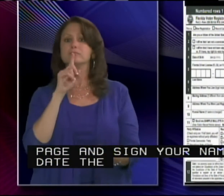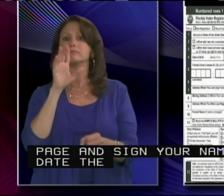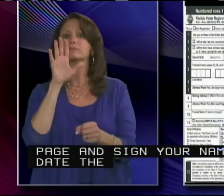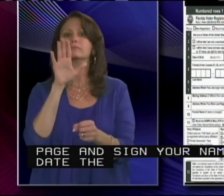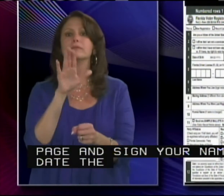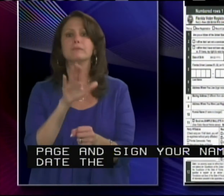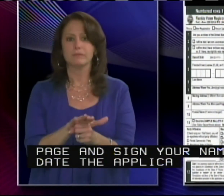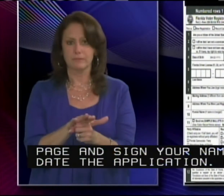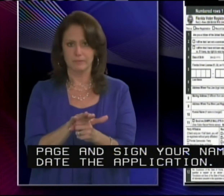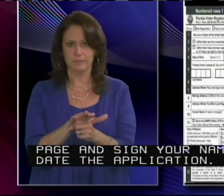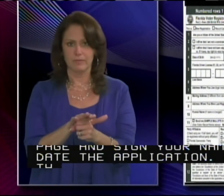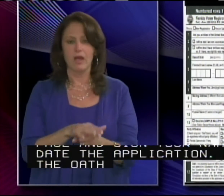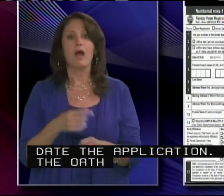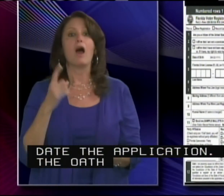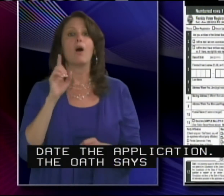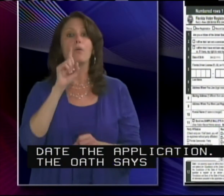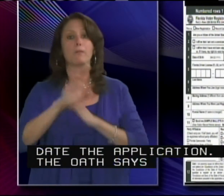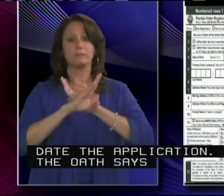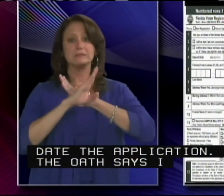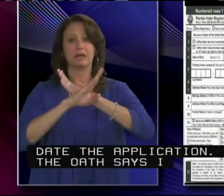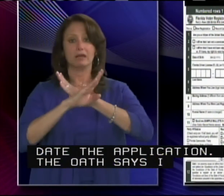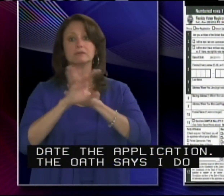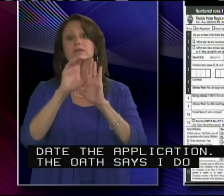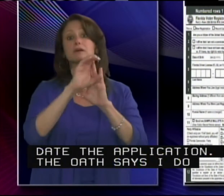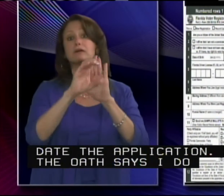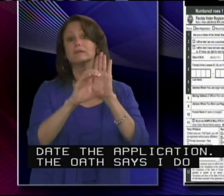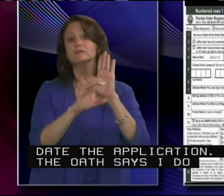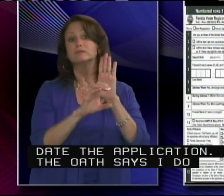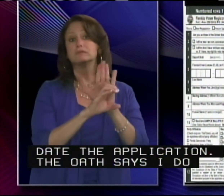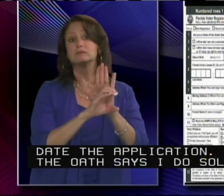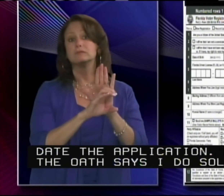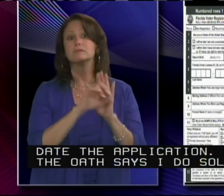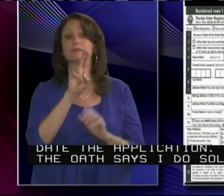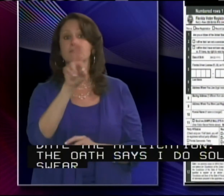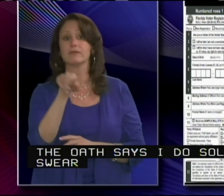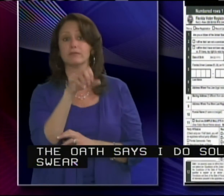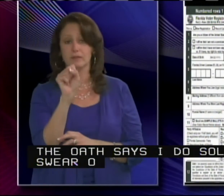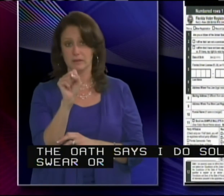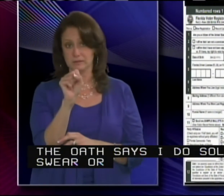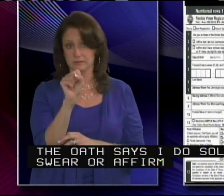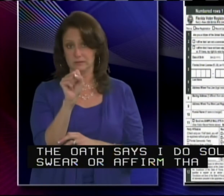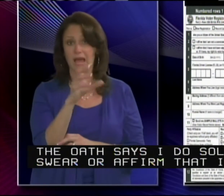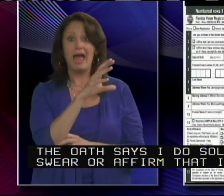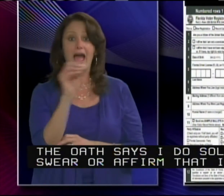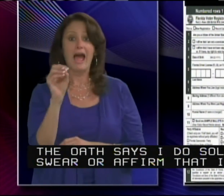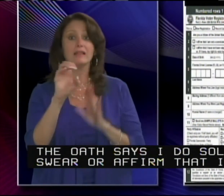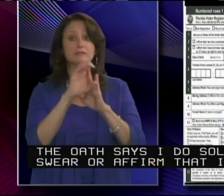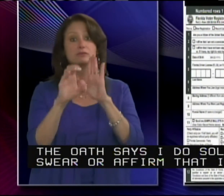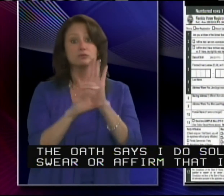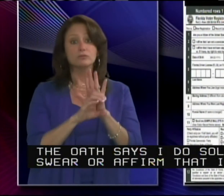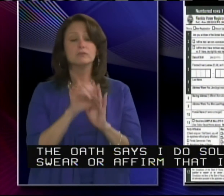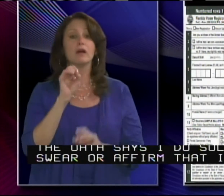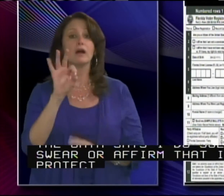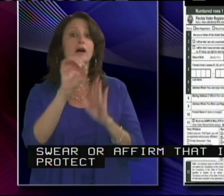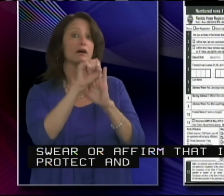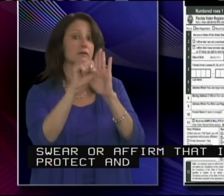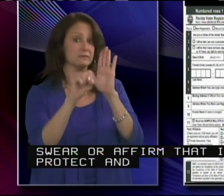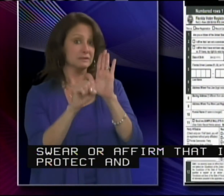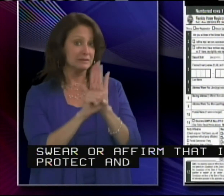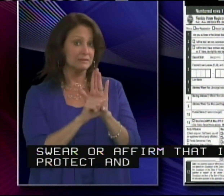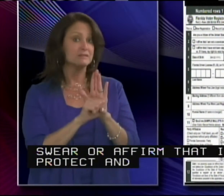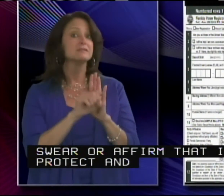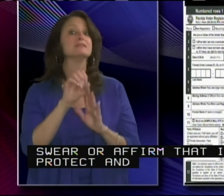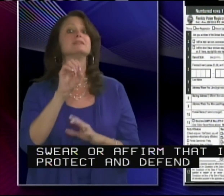do solemnly swear or affirm that I will protect and defend the Constitution